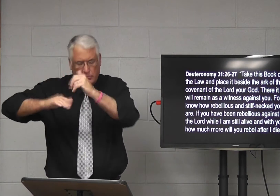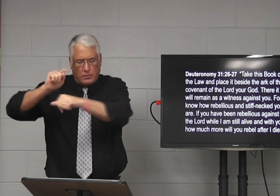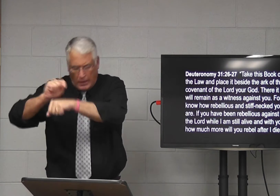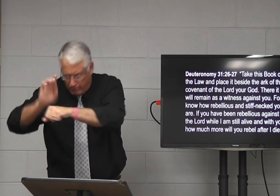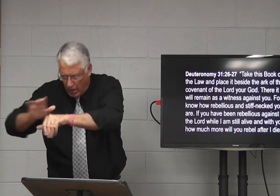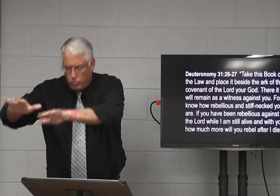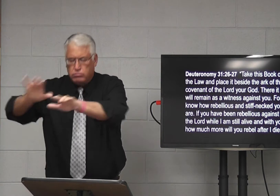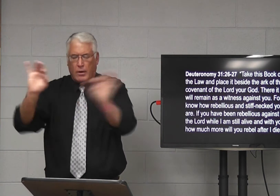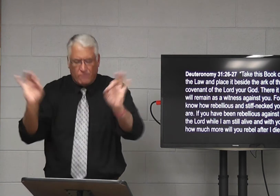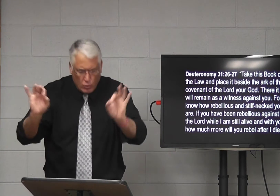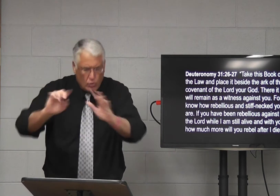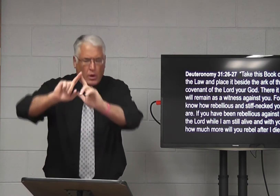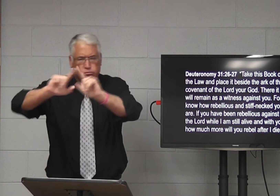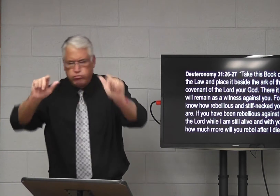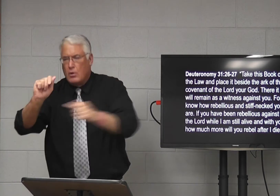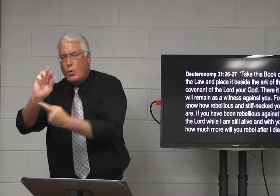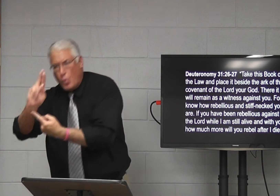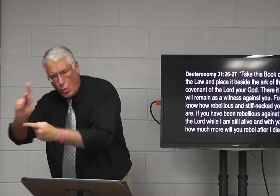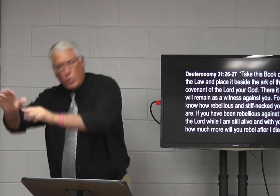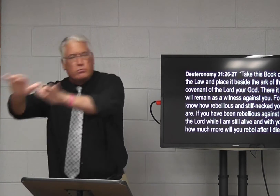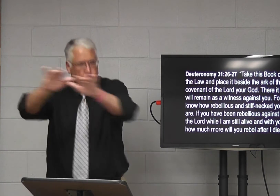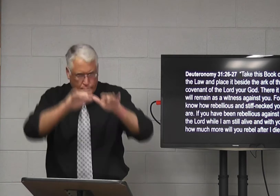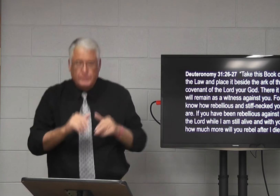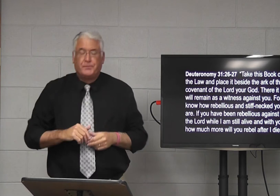a temple, and that's what they built.